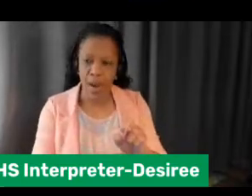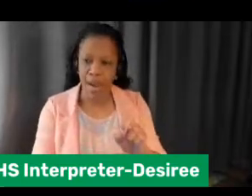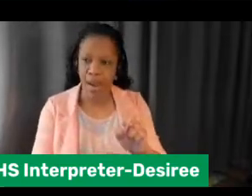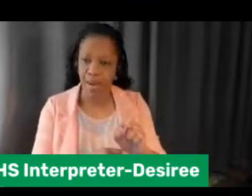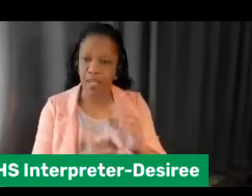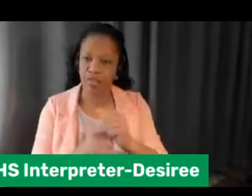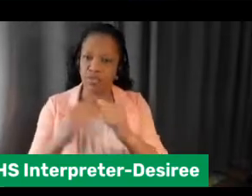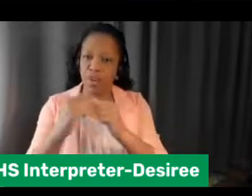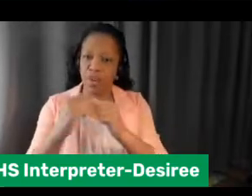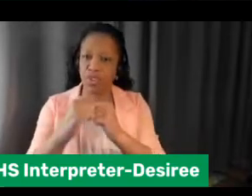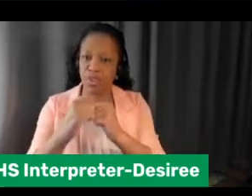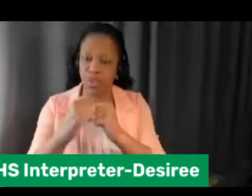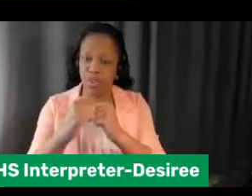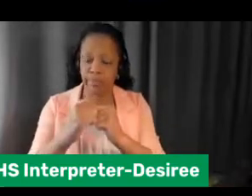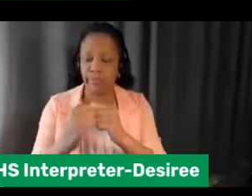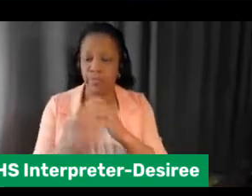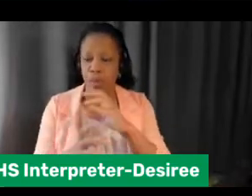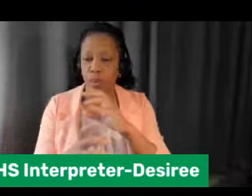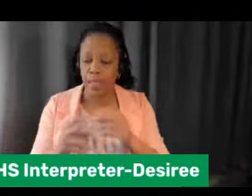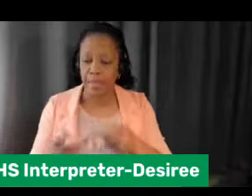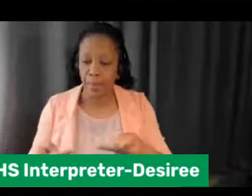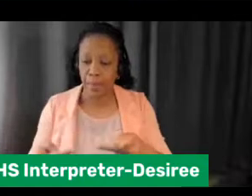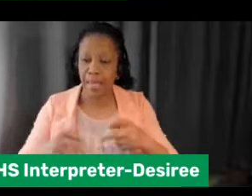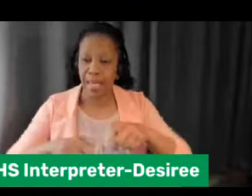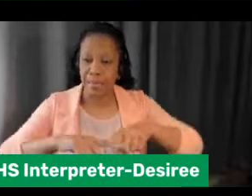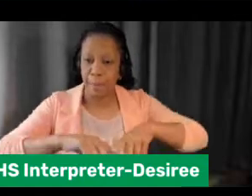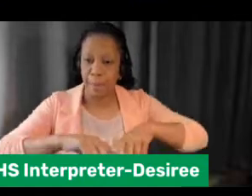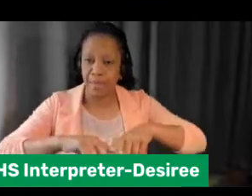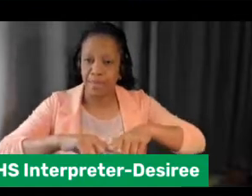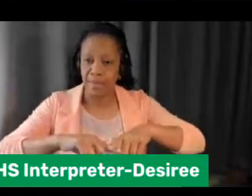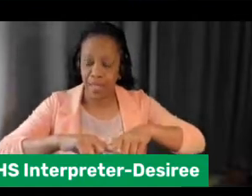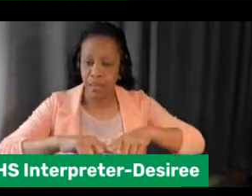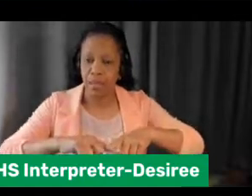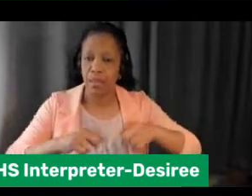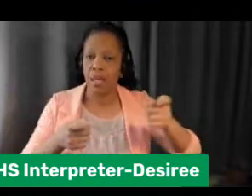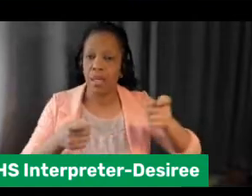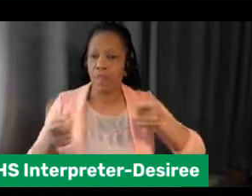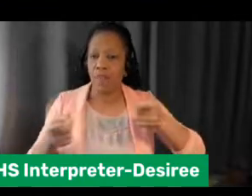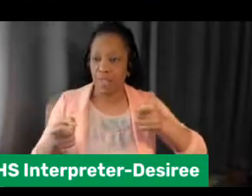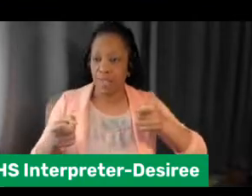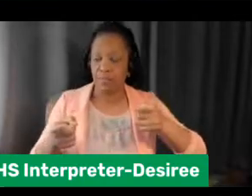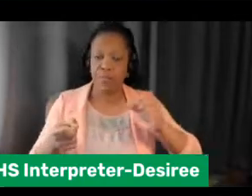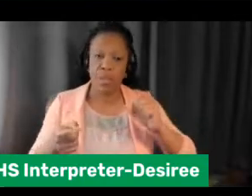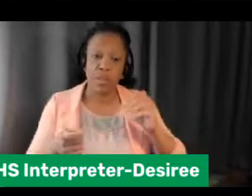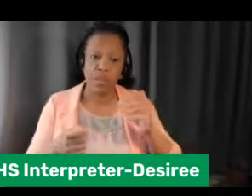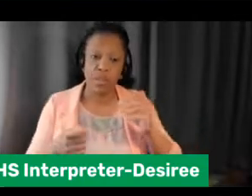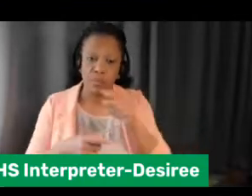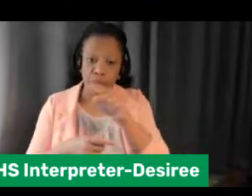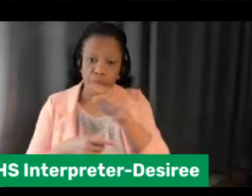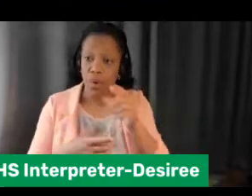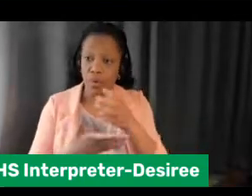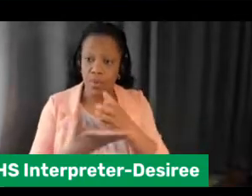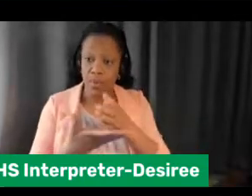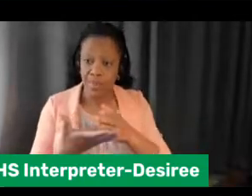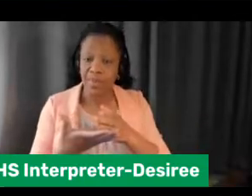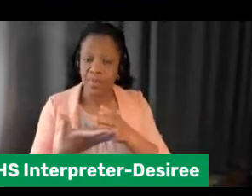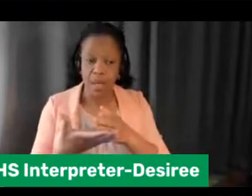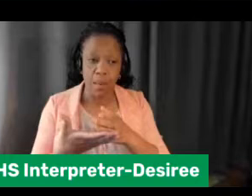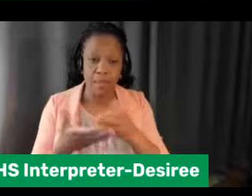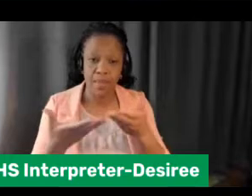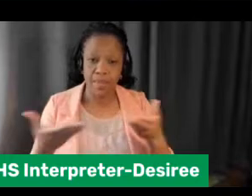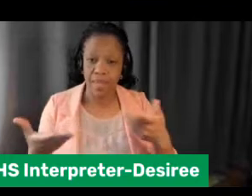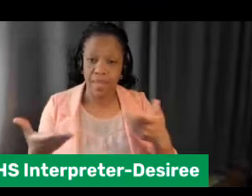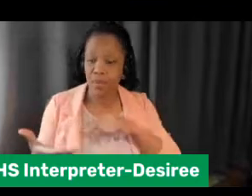to place-based governance. So those are some of the sectors that we look at when we're talking